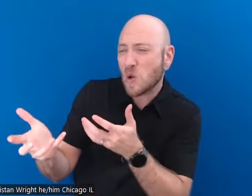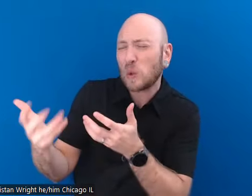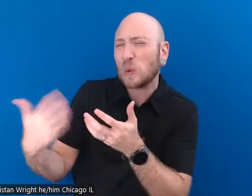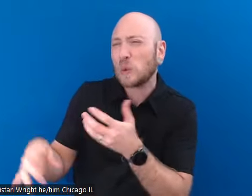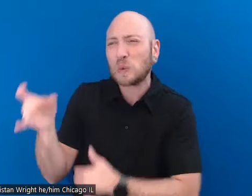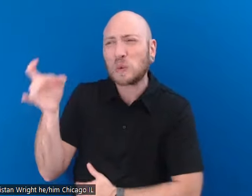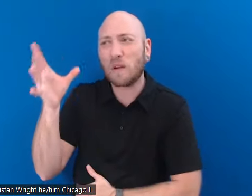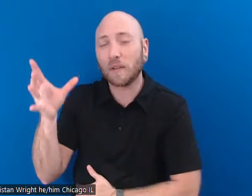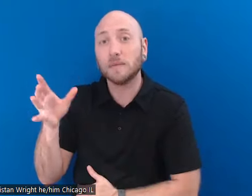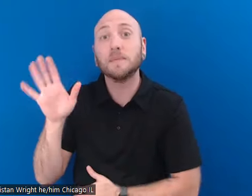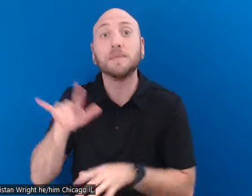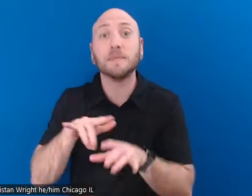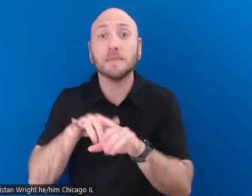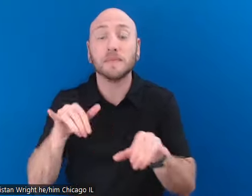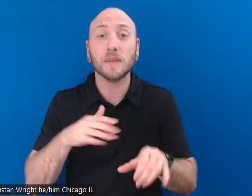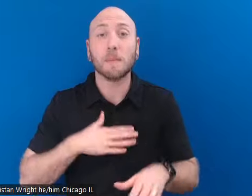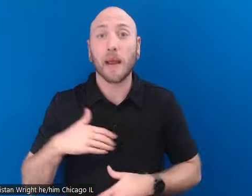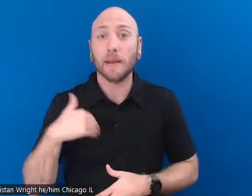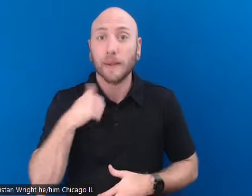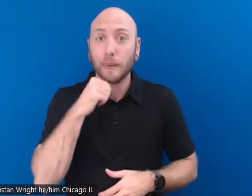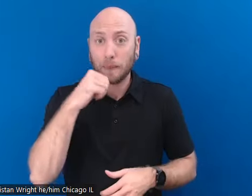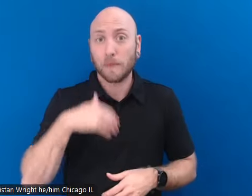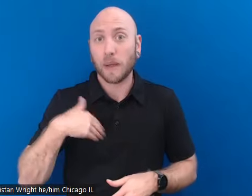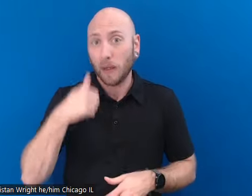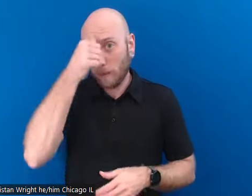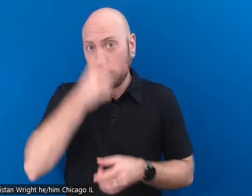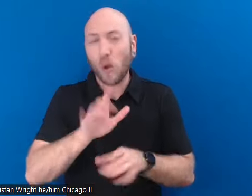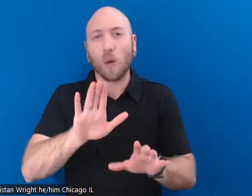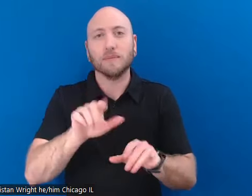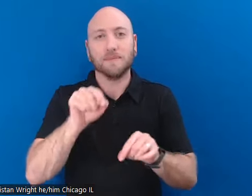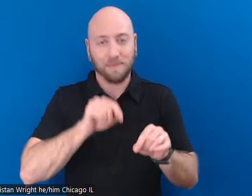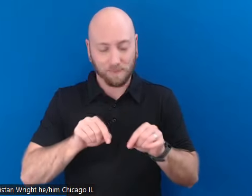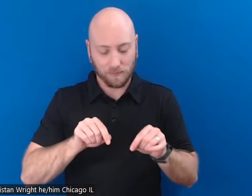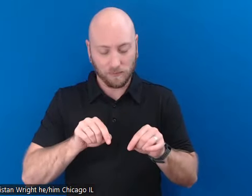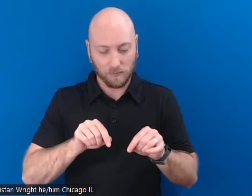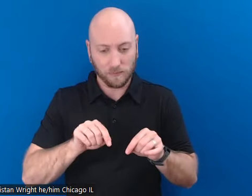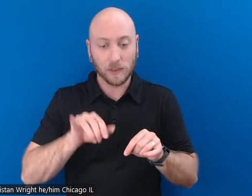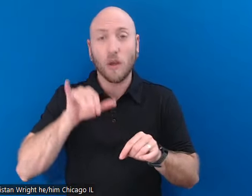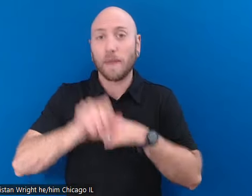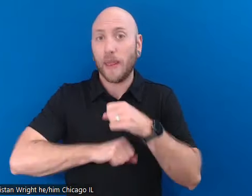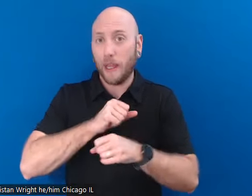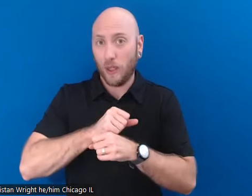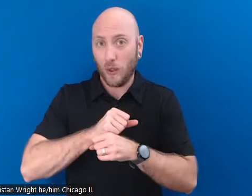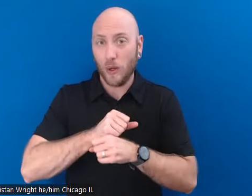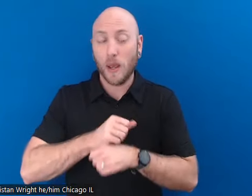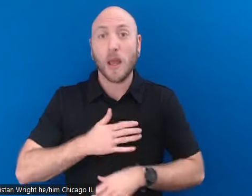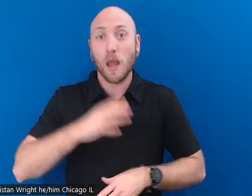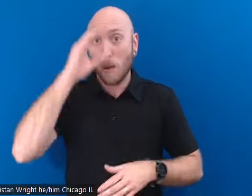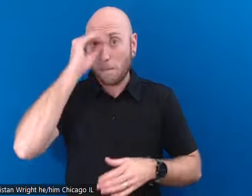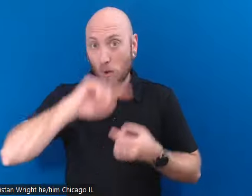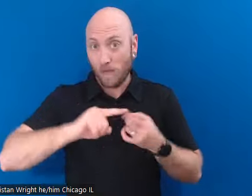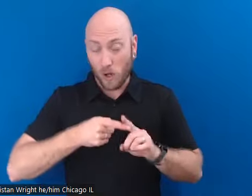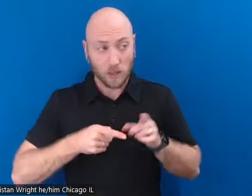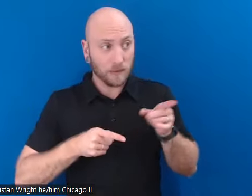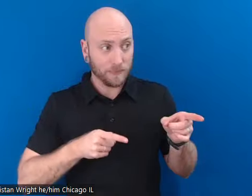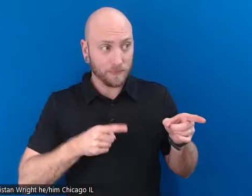My little brother, actually, I guess I'll start. My boyfriend at the time checked himself into a